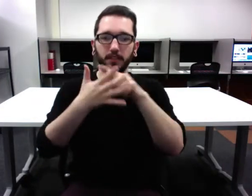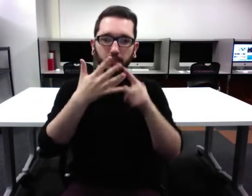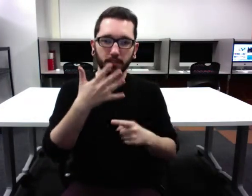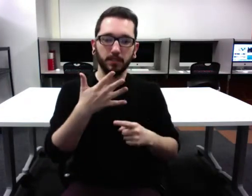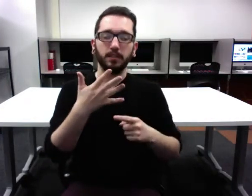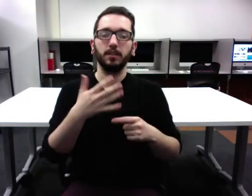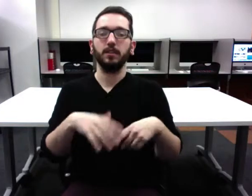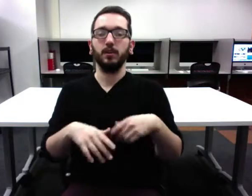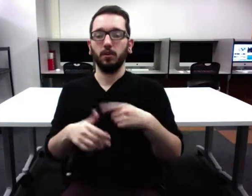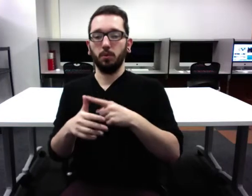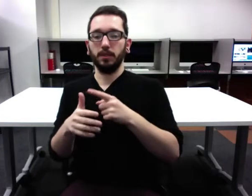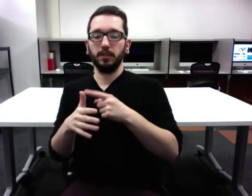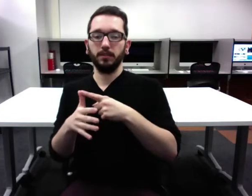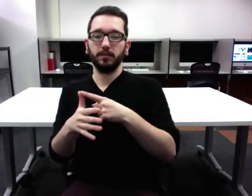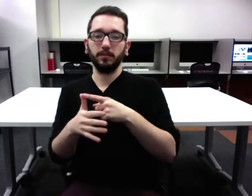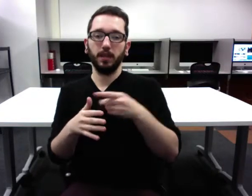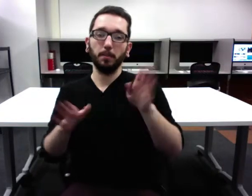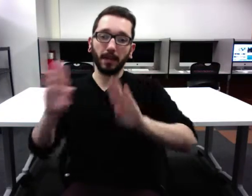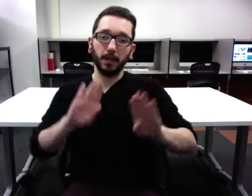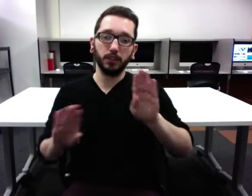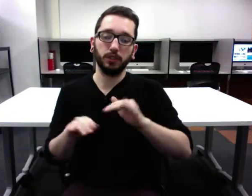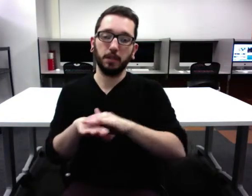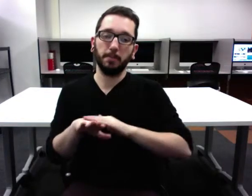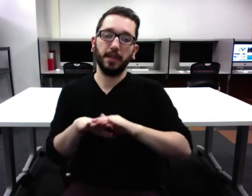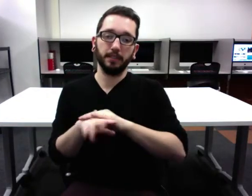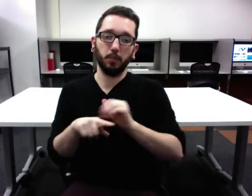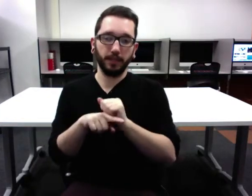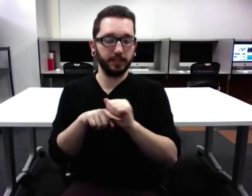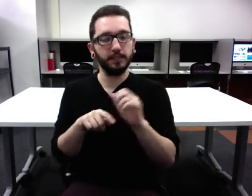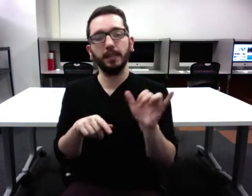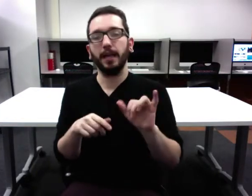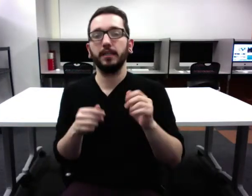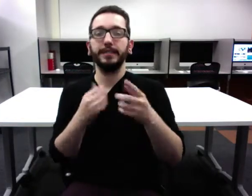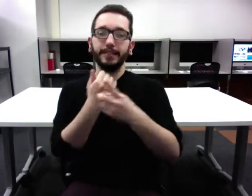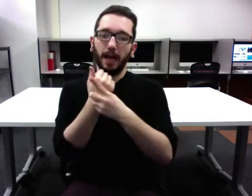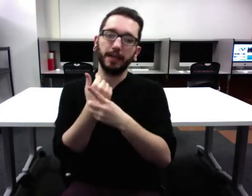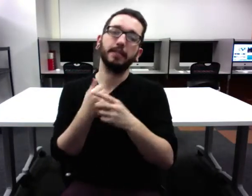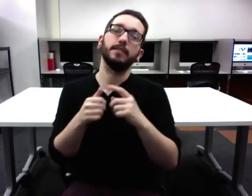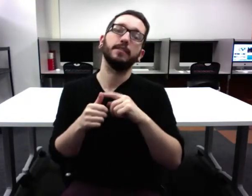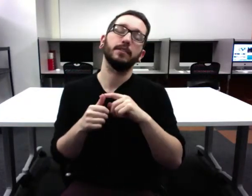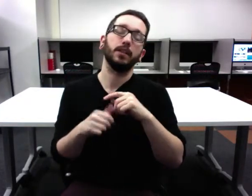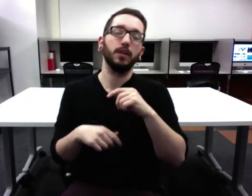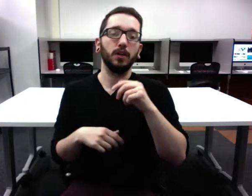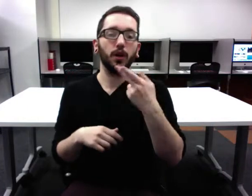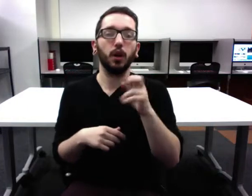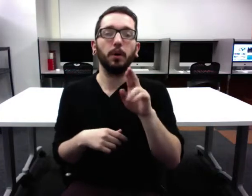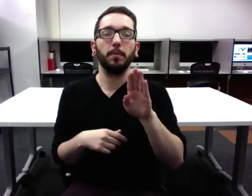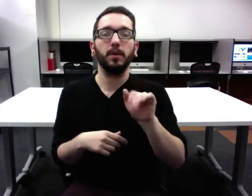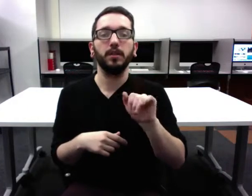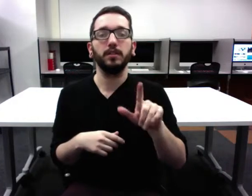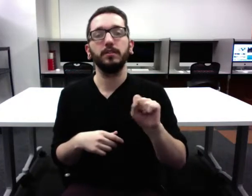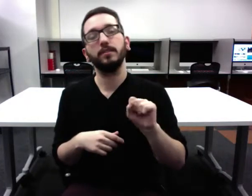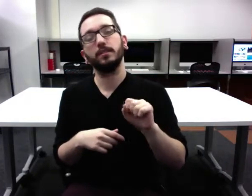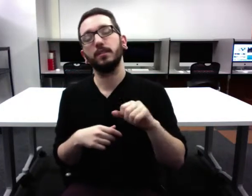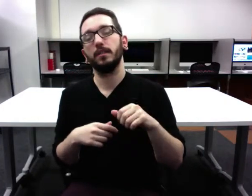is biologically based practices. That includes diets, herbals. Mind-body medicine, you've been hearing about that already in